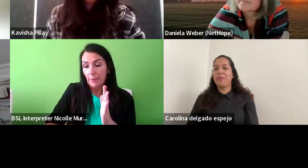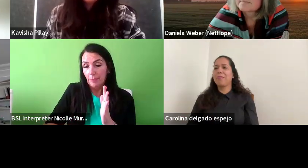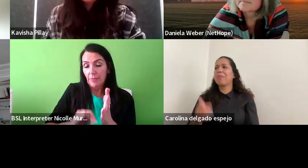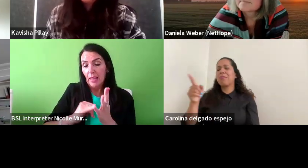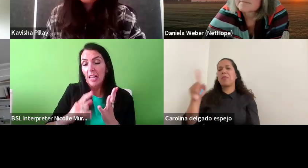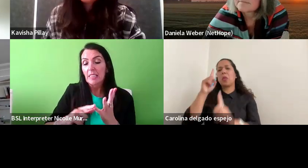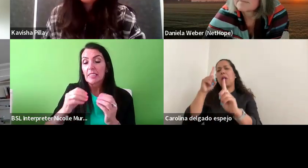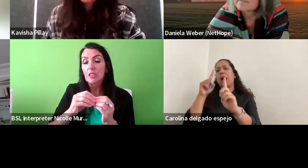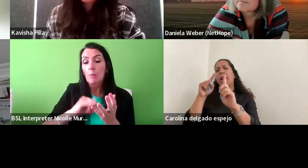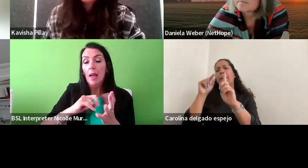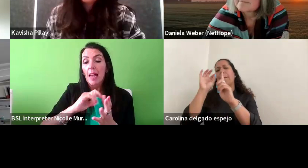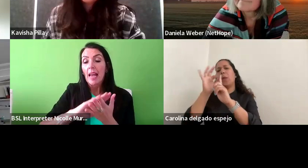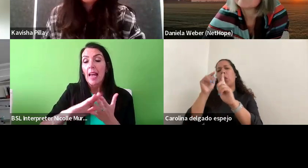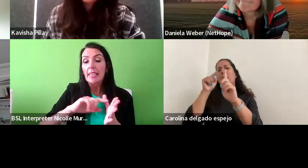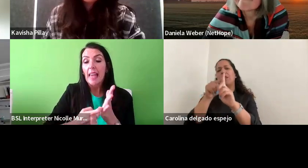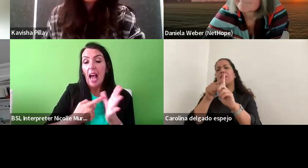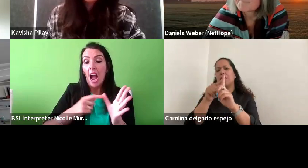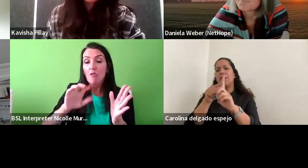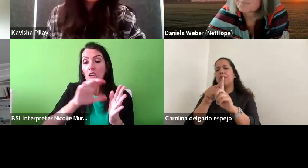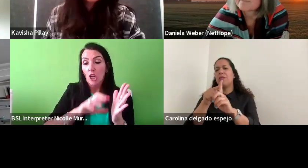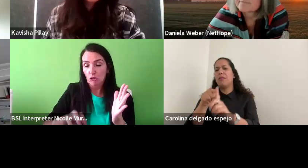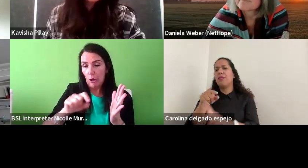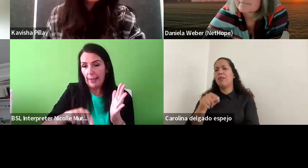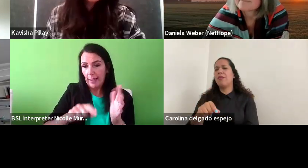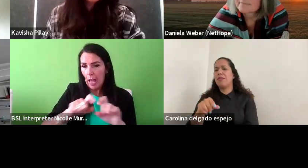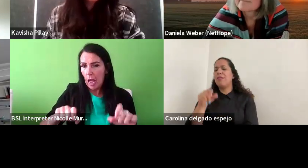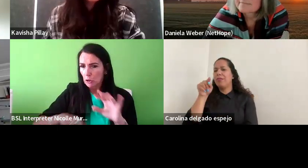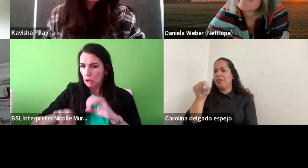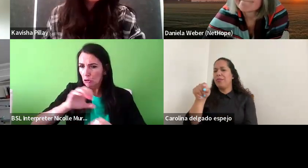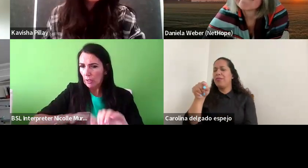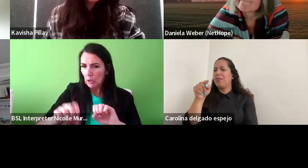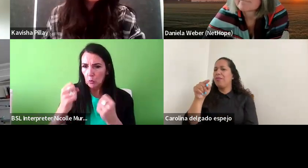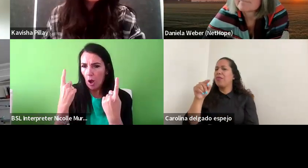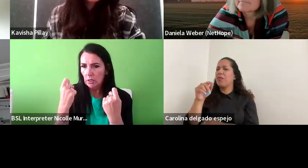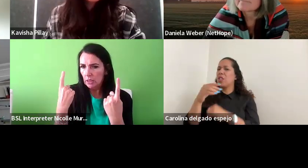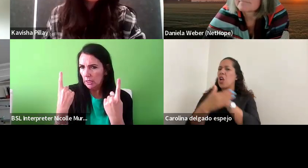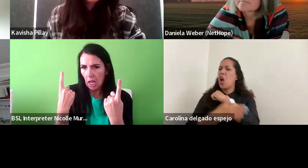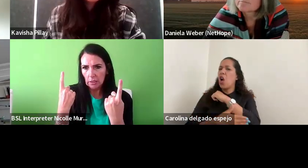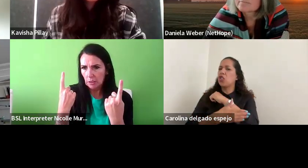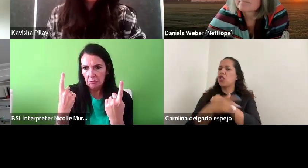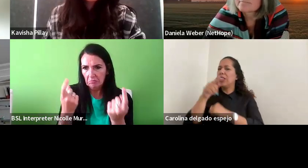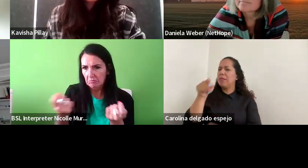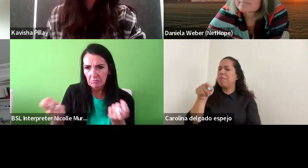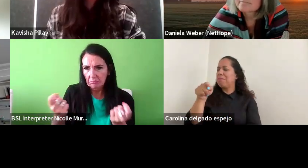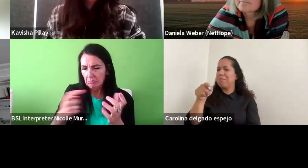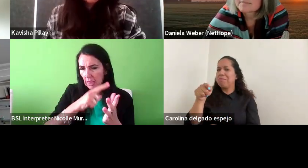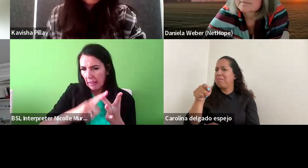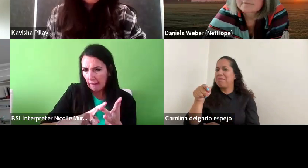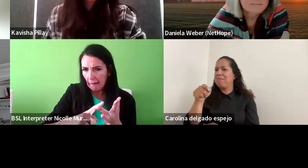country, serving as a fellow in a tech organization, and I'm still struggling to understand data governance. So the issues